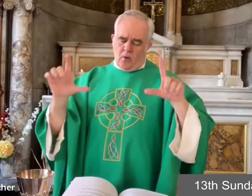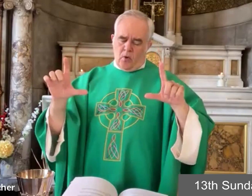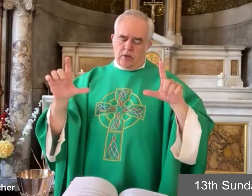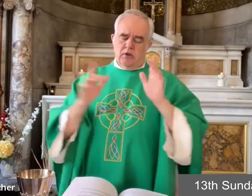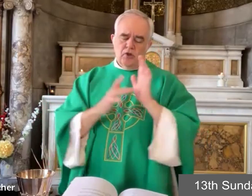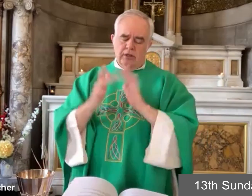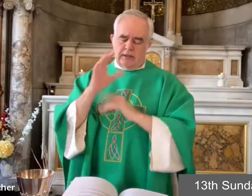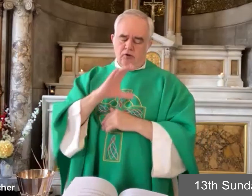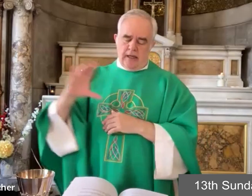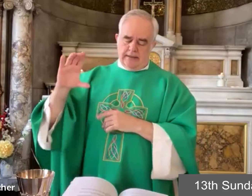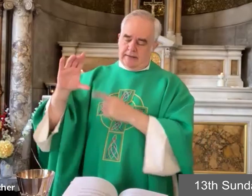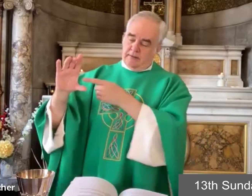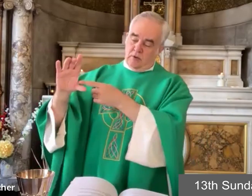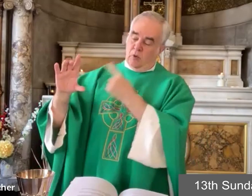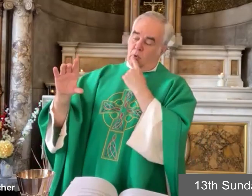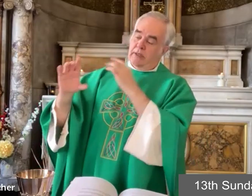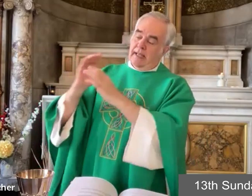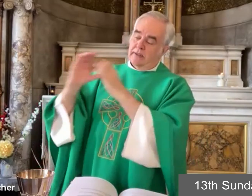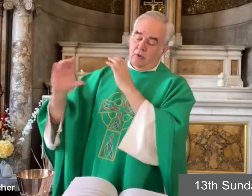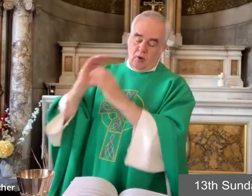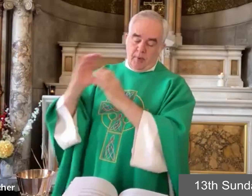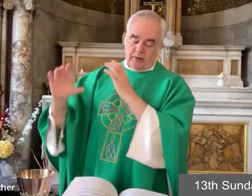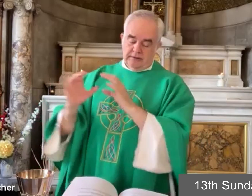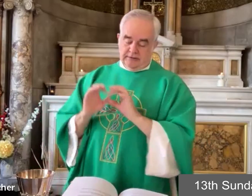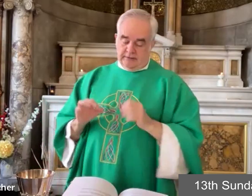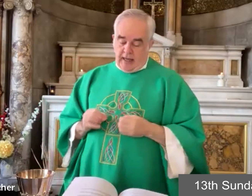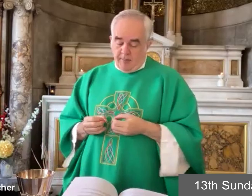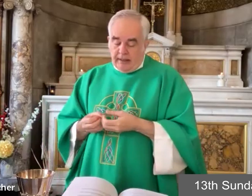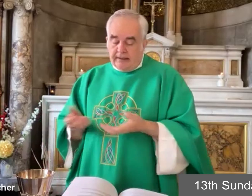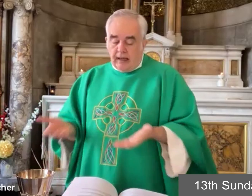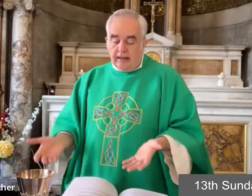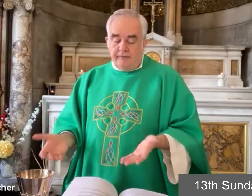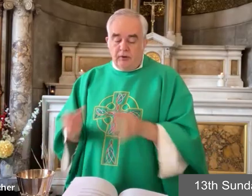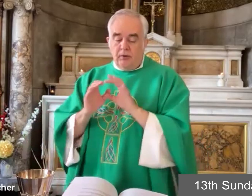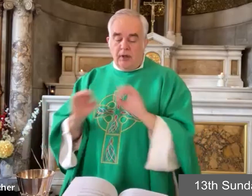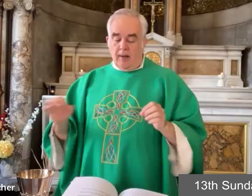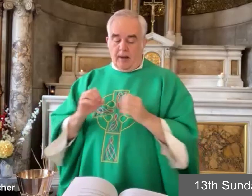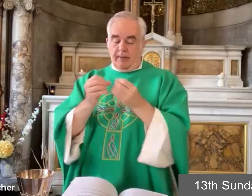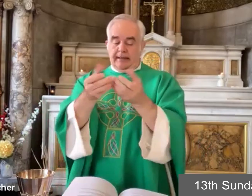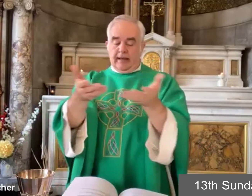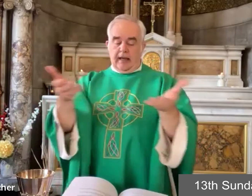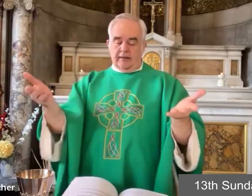Lord, Jesus Christ, with us to your apostles, peace I leave you, my peace I give